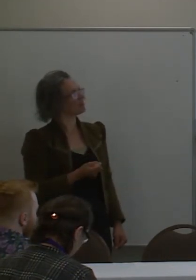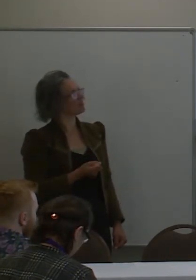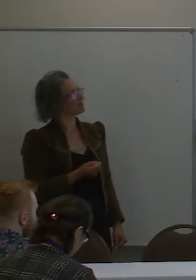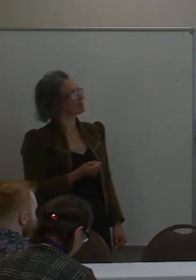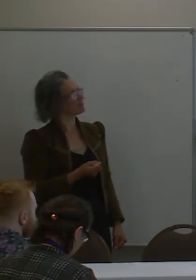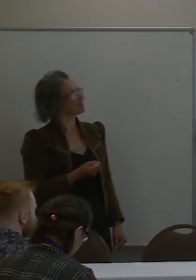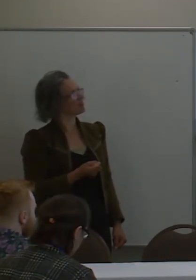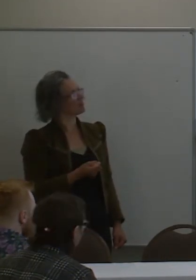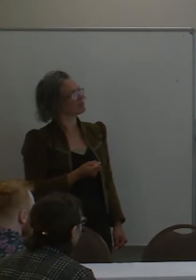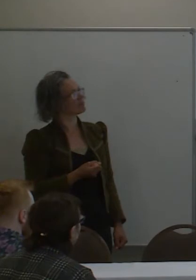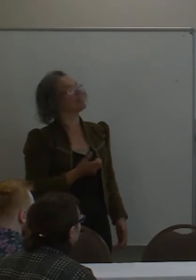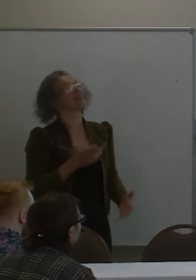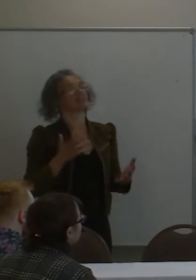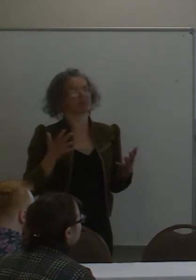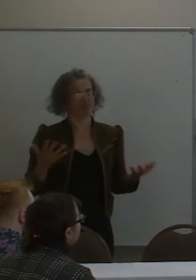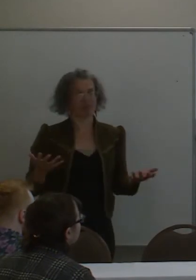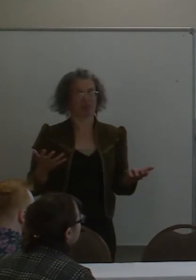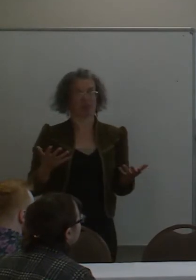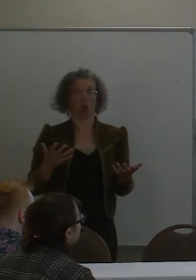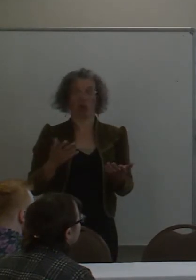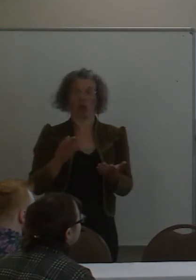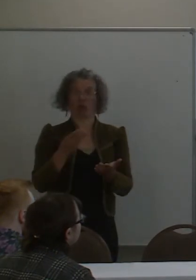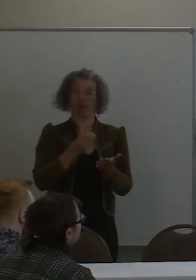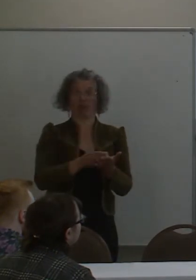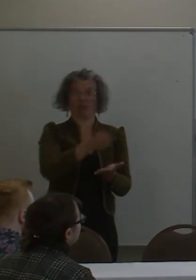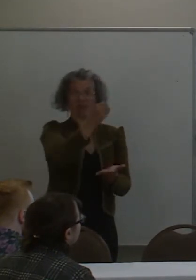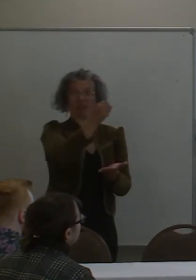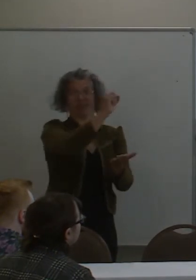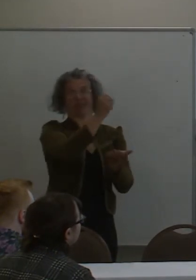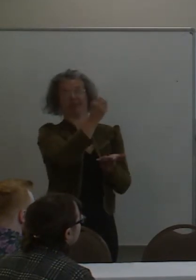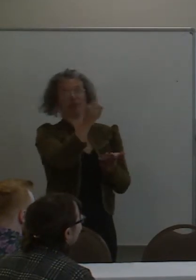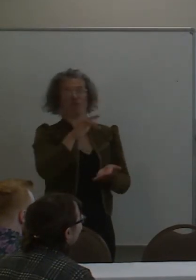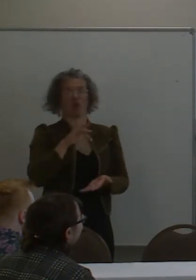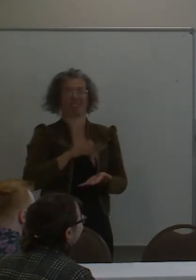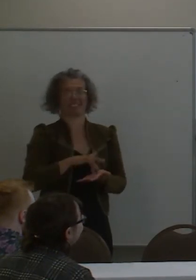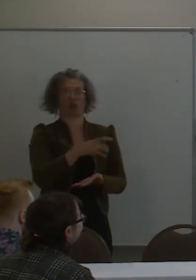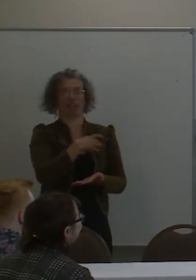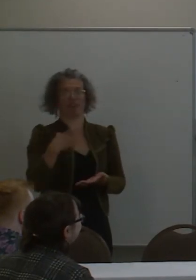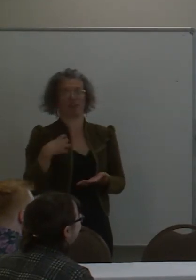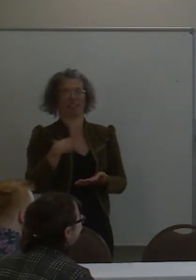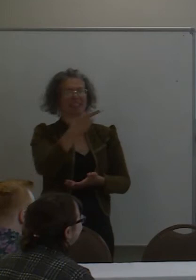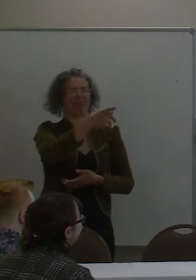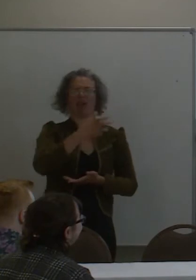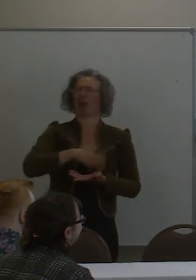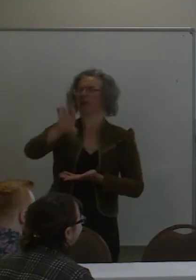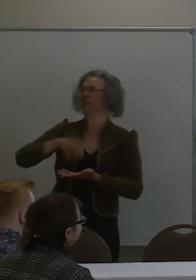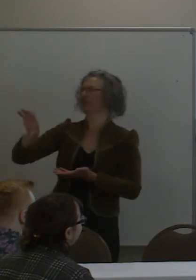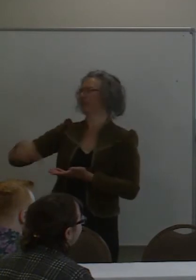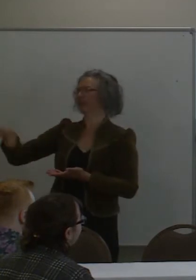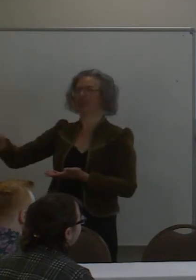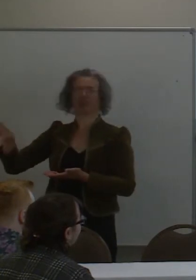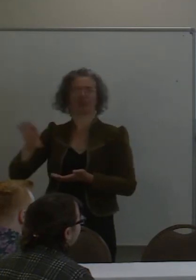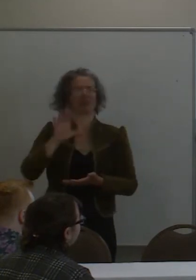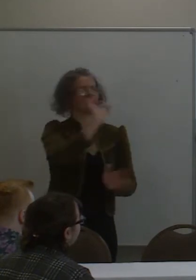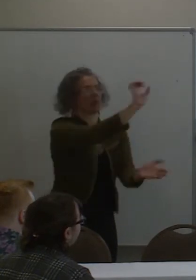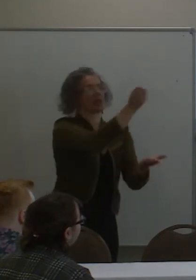Okay, so we got a fairly large chunk of money from the feds. They were flinging it about. And we spent some of it on extra staff, because